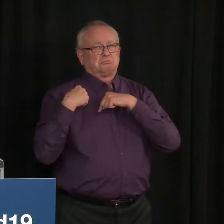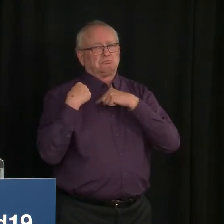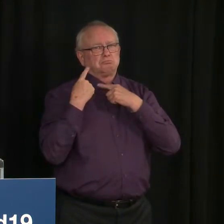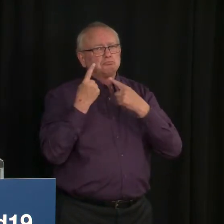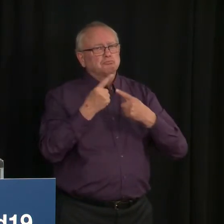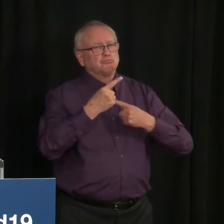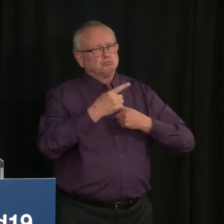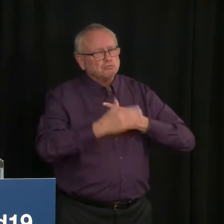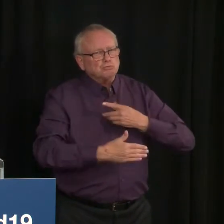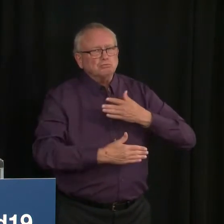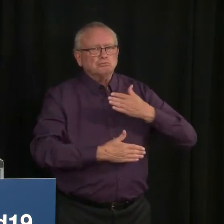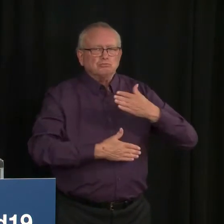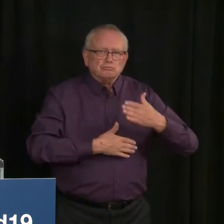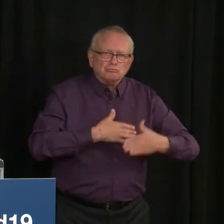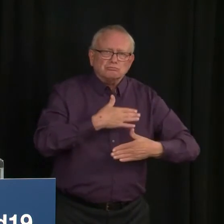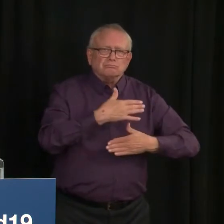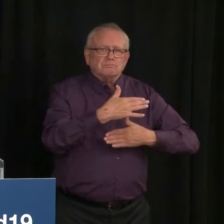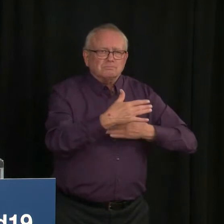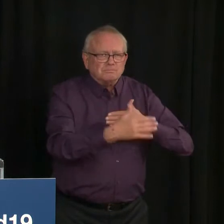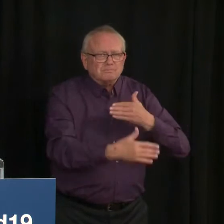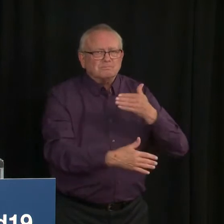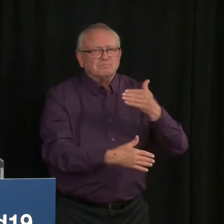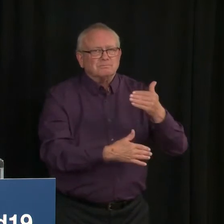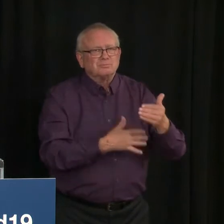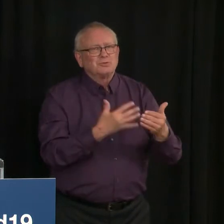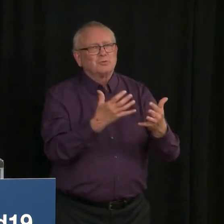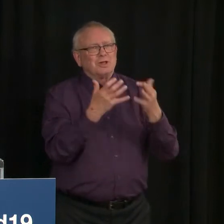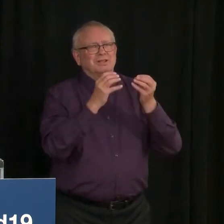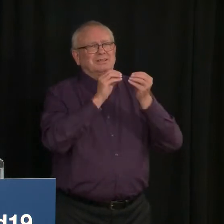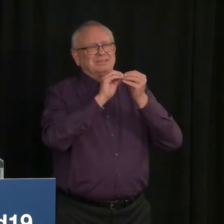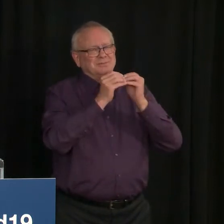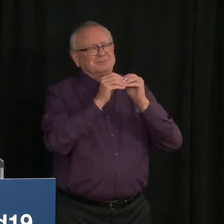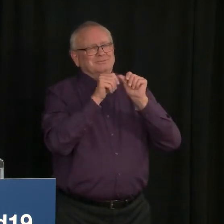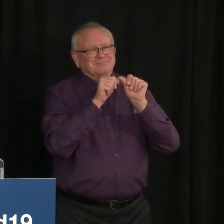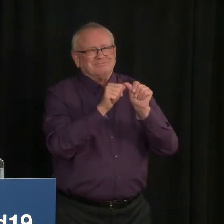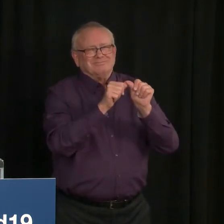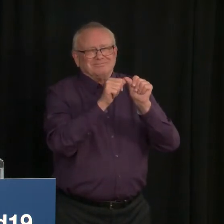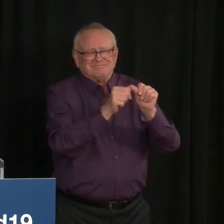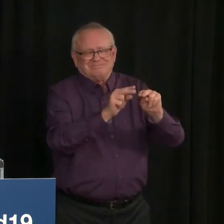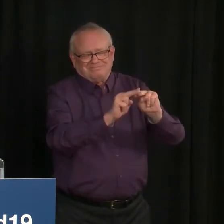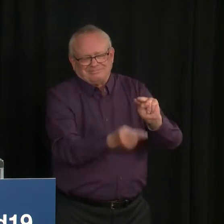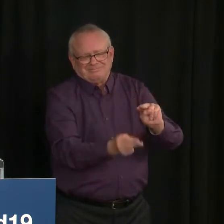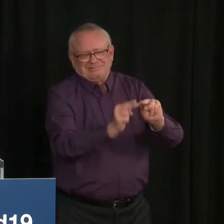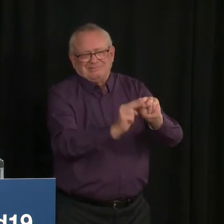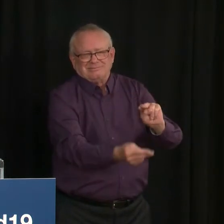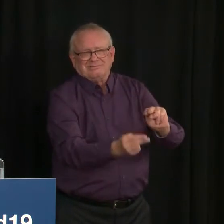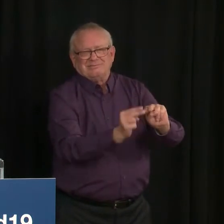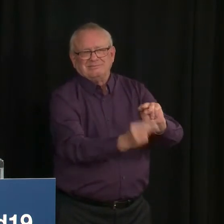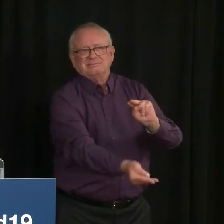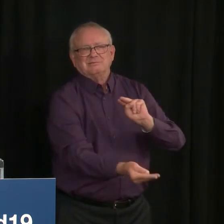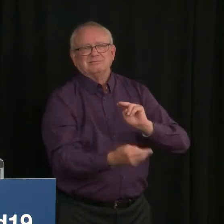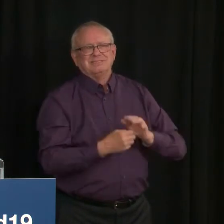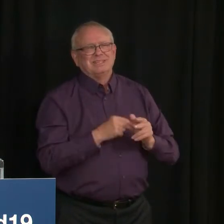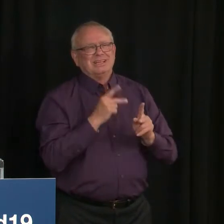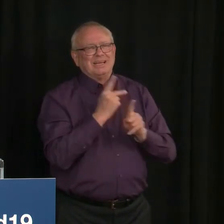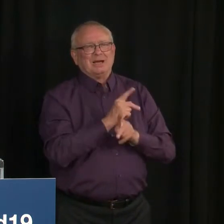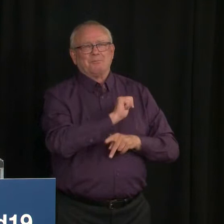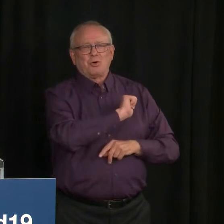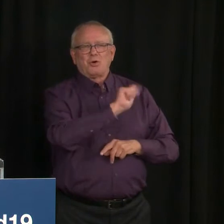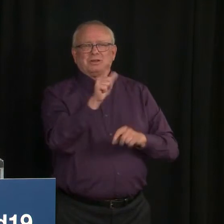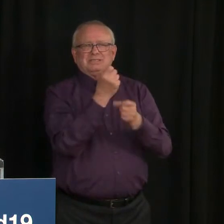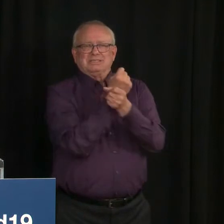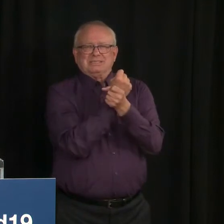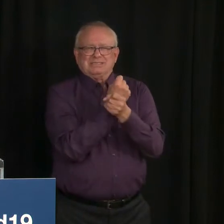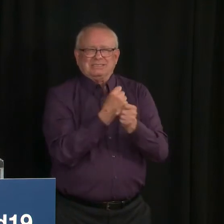can continue to keep cases decreasing and measures safely easing to keep everyone healthier in the weeks and months